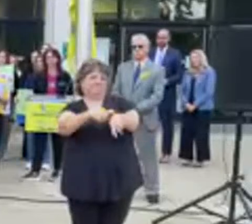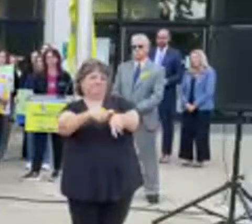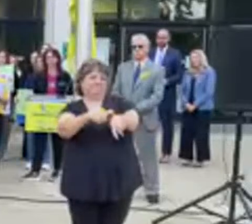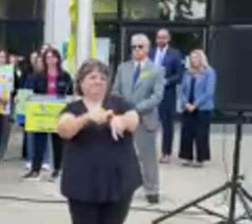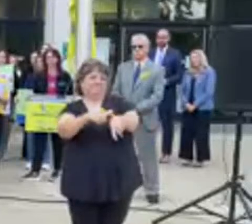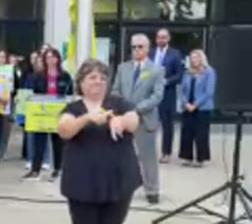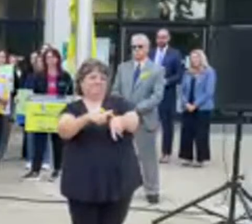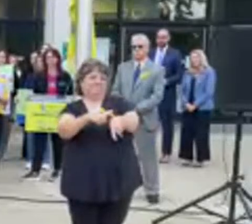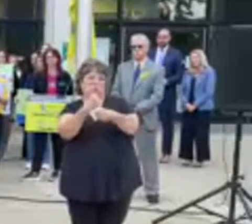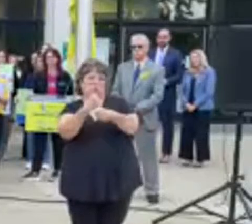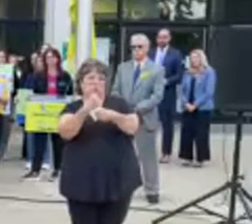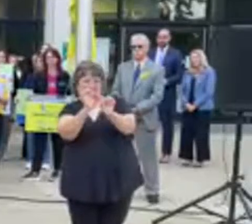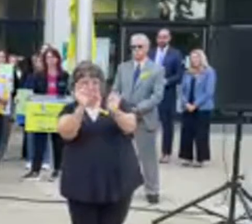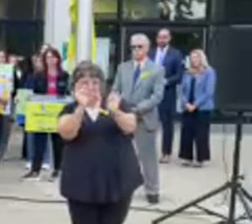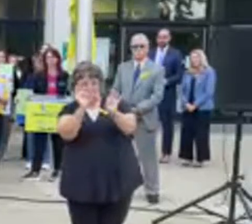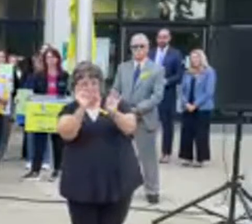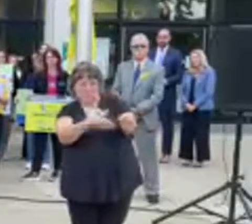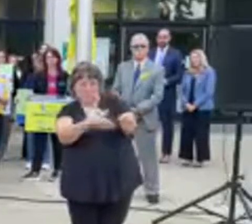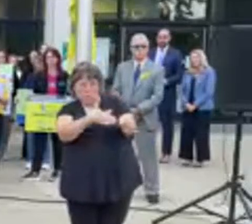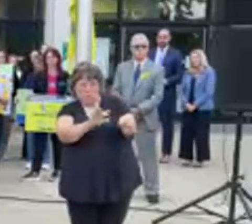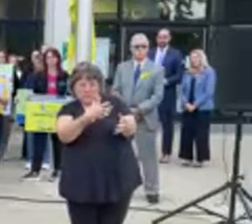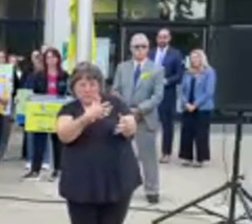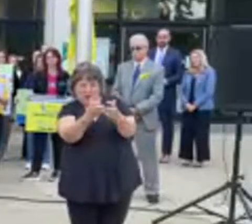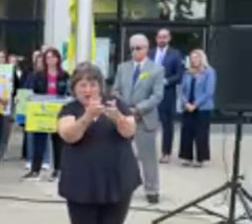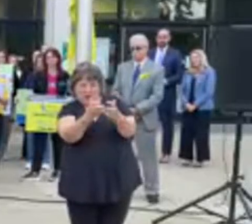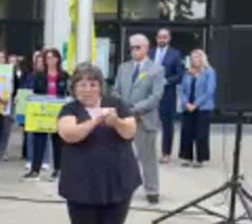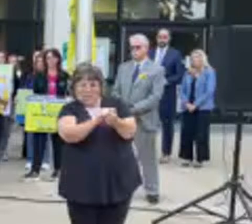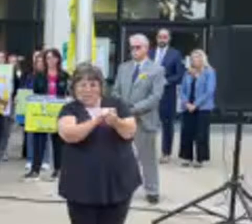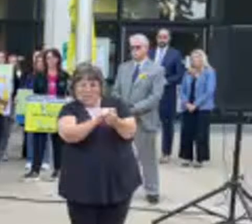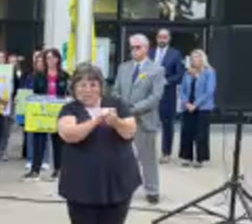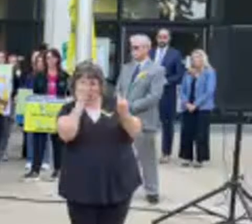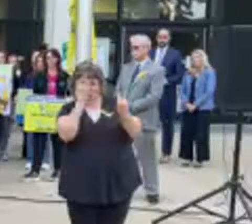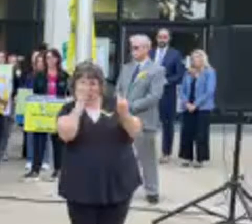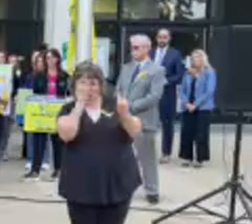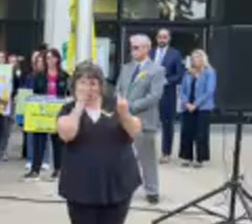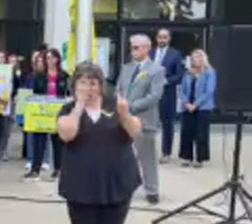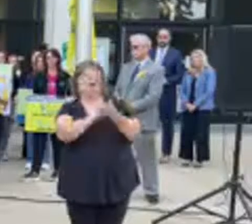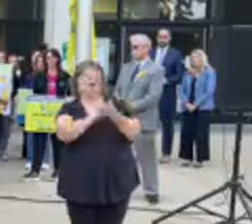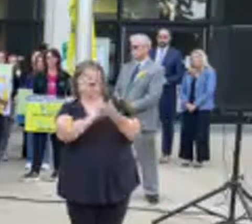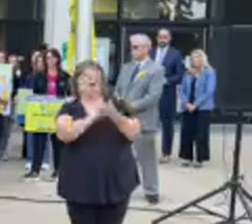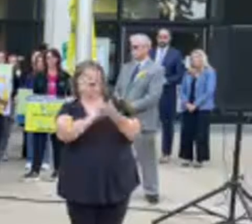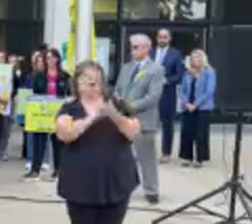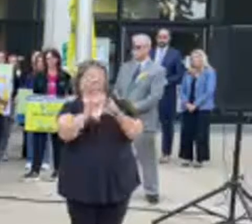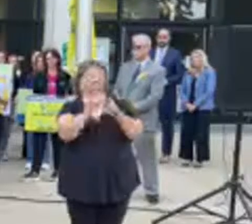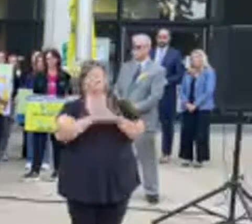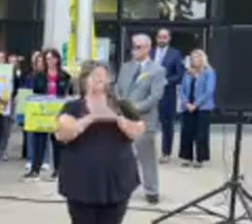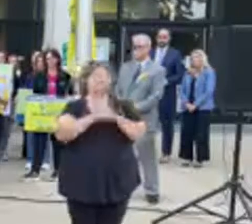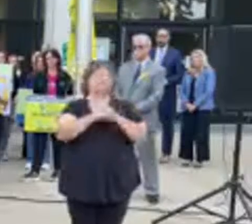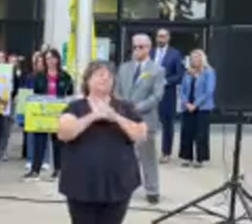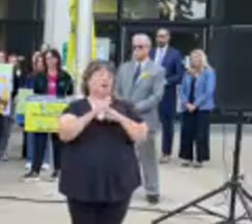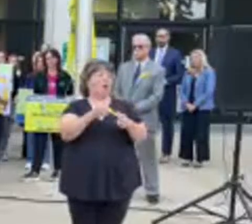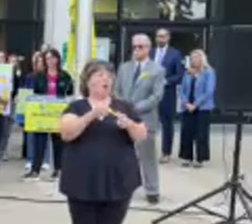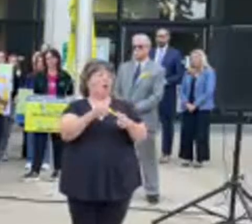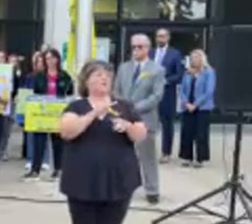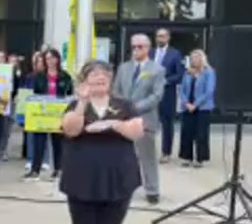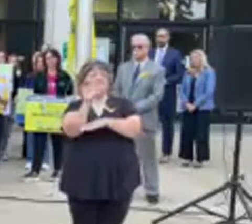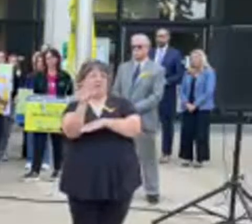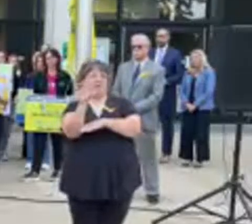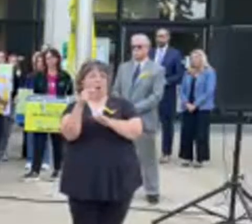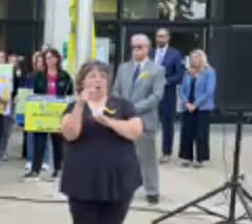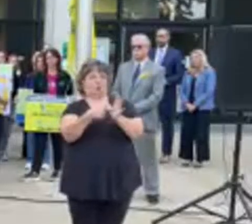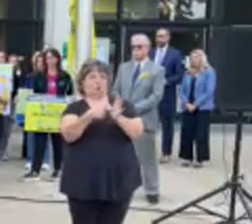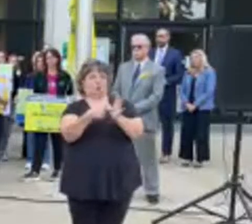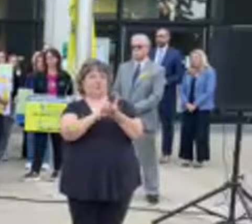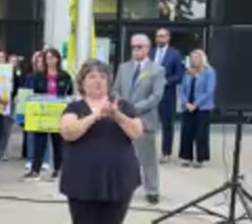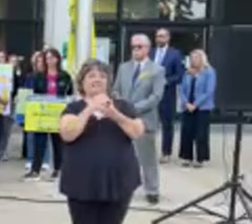time to crafting the perfect melody to complement the sensitive subject matter of their lyricists. The music video not only